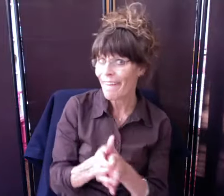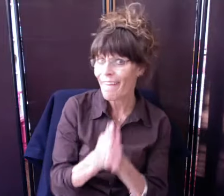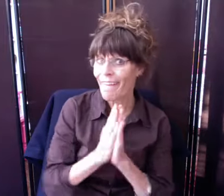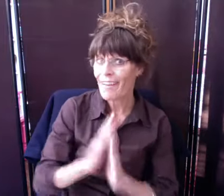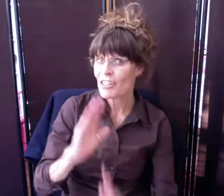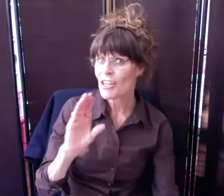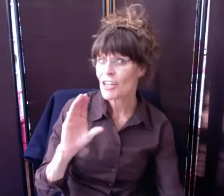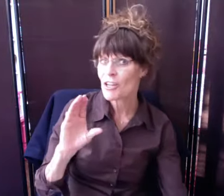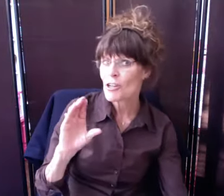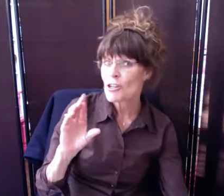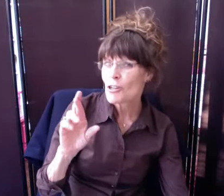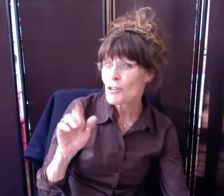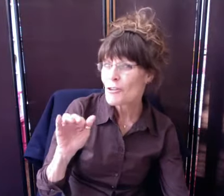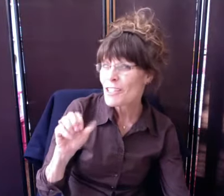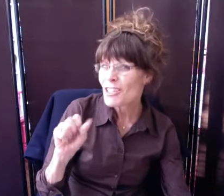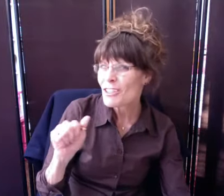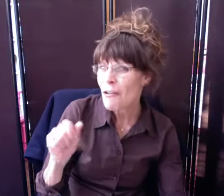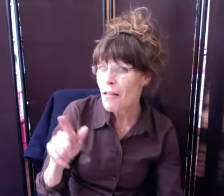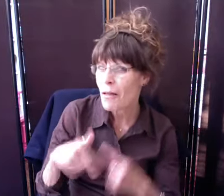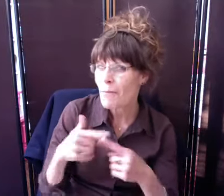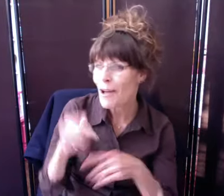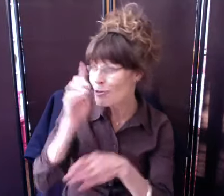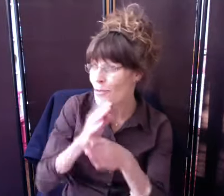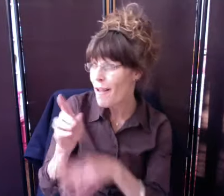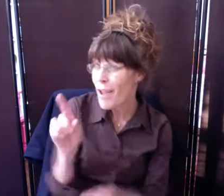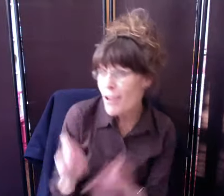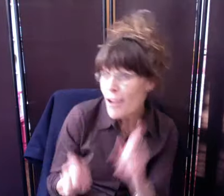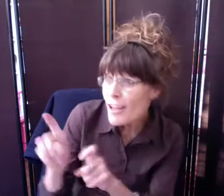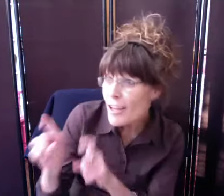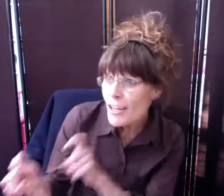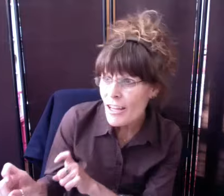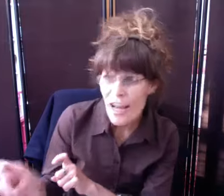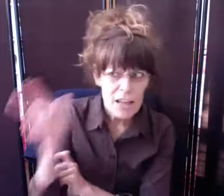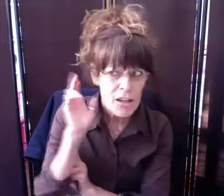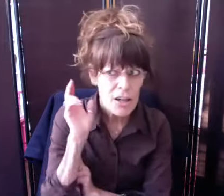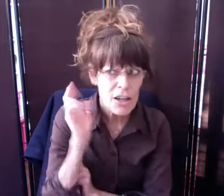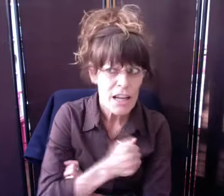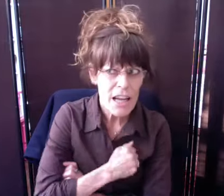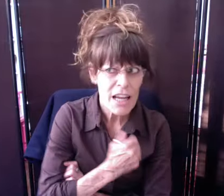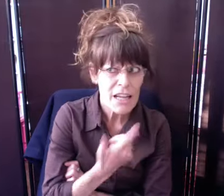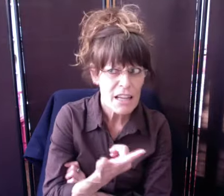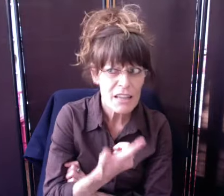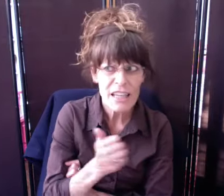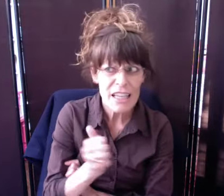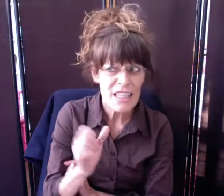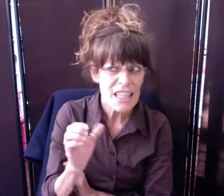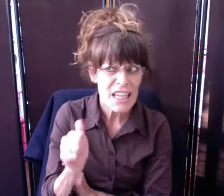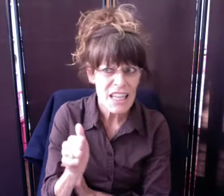sobriety. And because I had heard of something, Al-Anon, ACA, something. I'd heard of some kind of